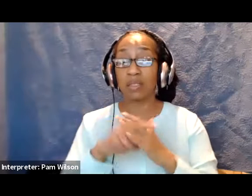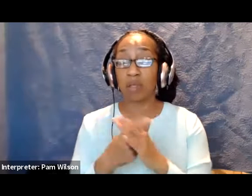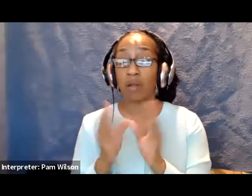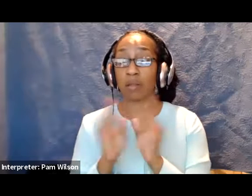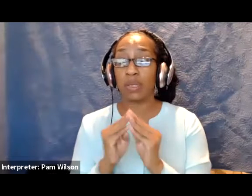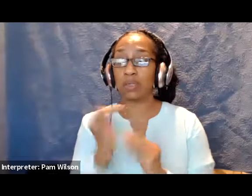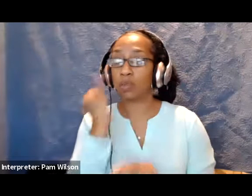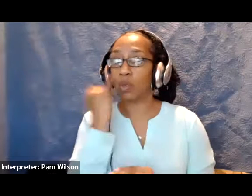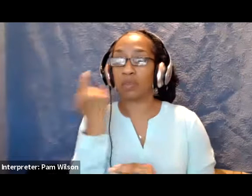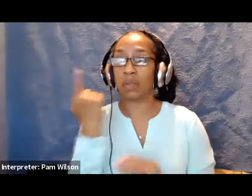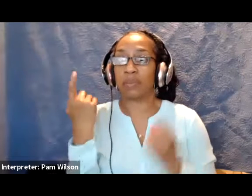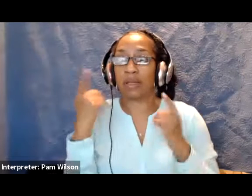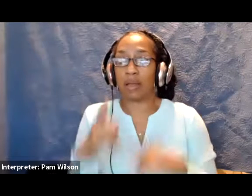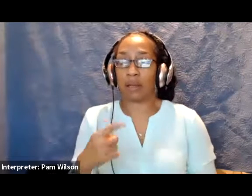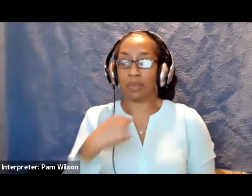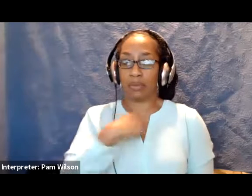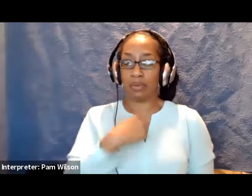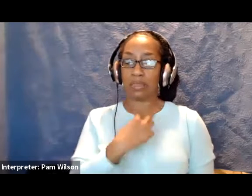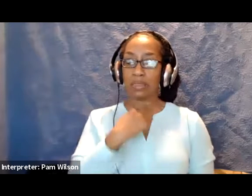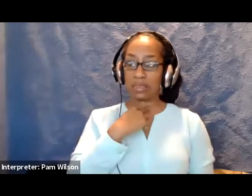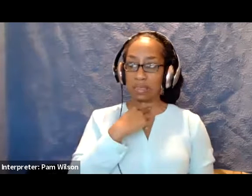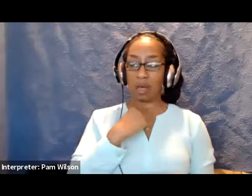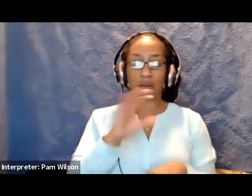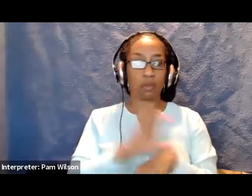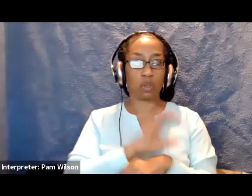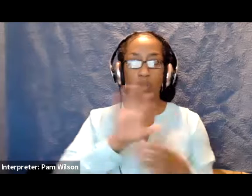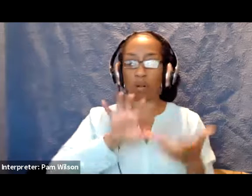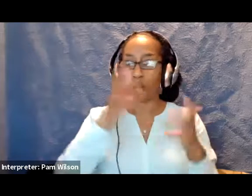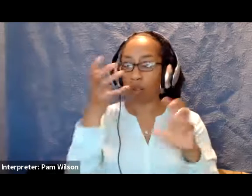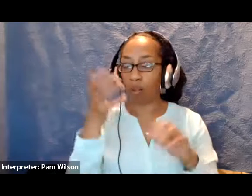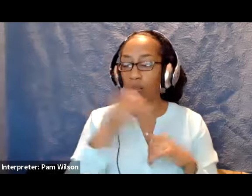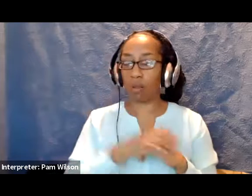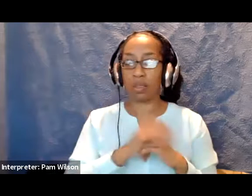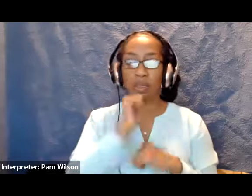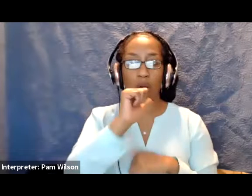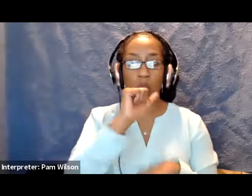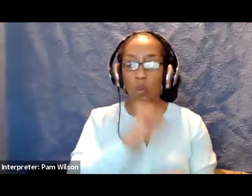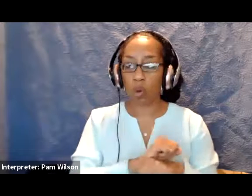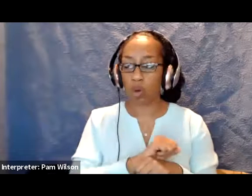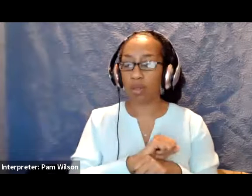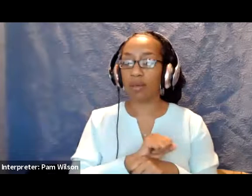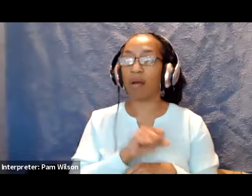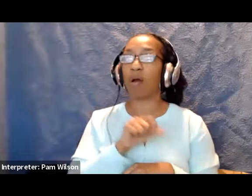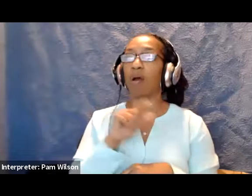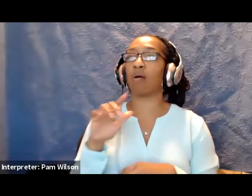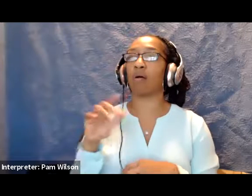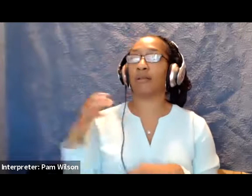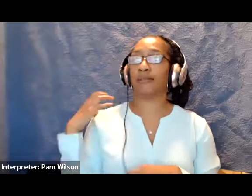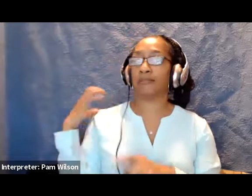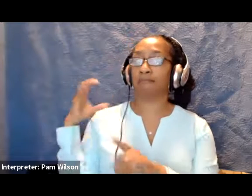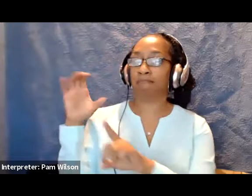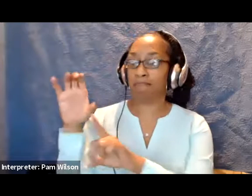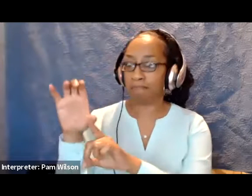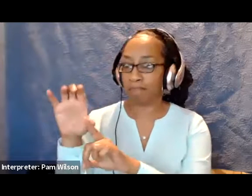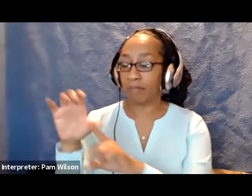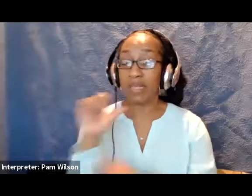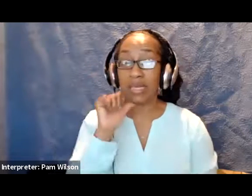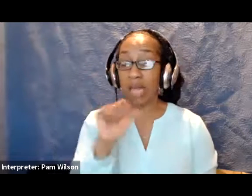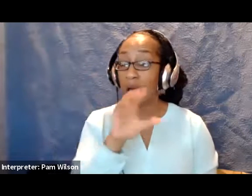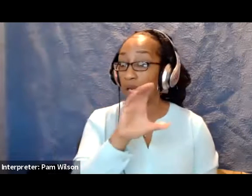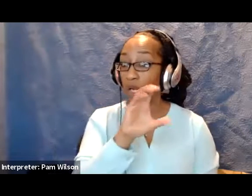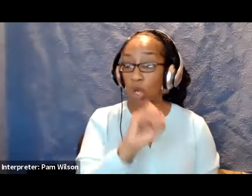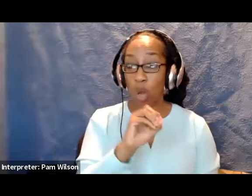something happened and for some reason your computer isn't working. It's good to have not a co-host, but an